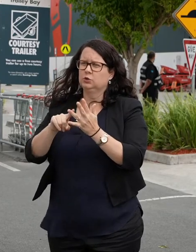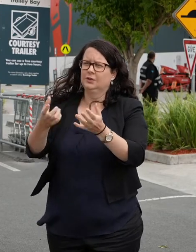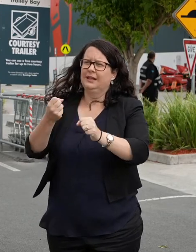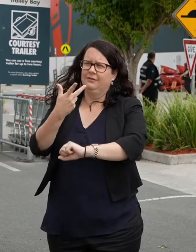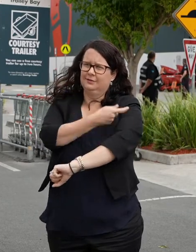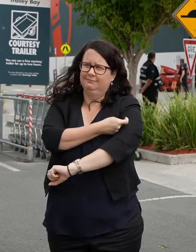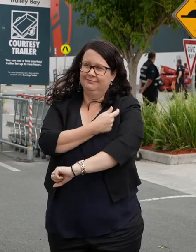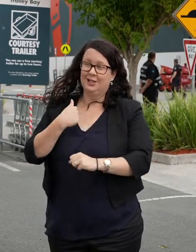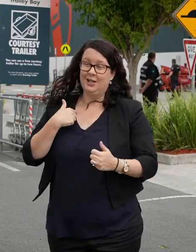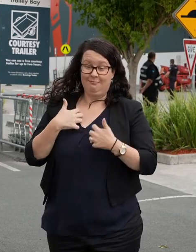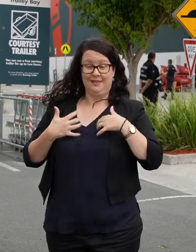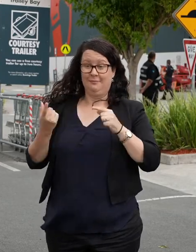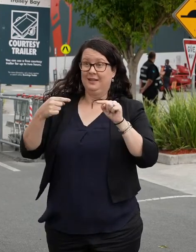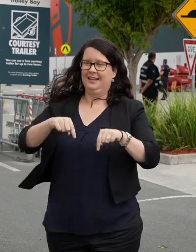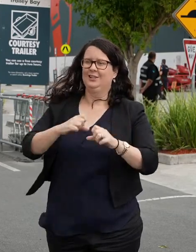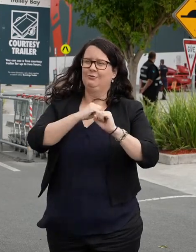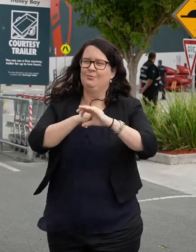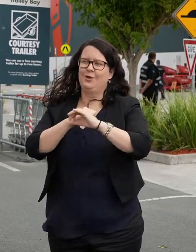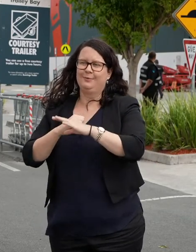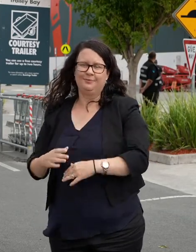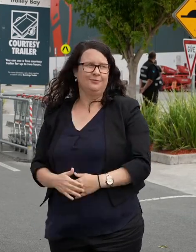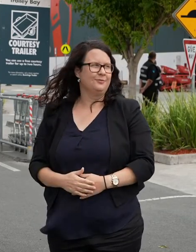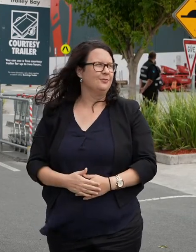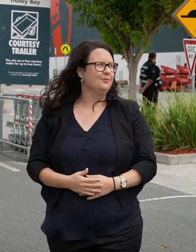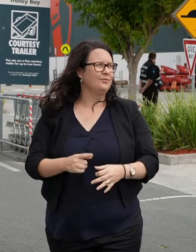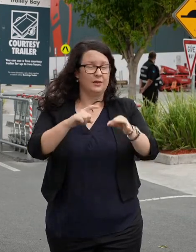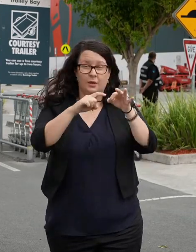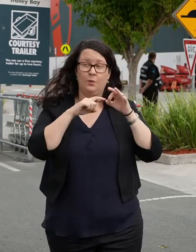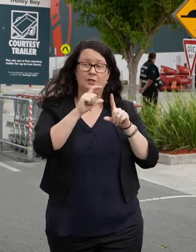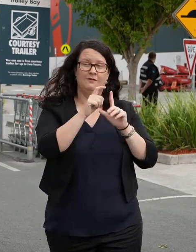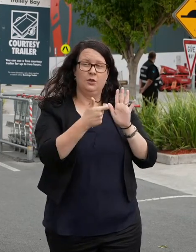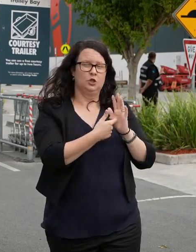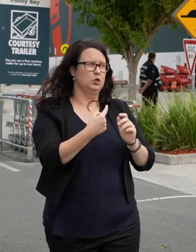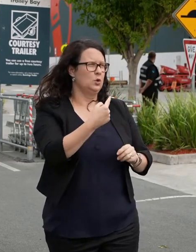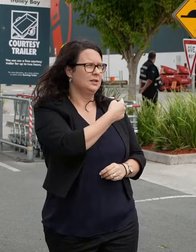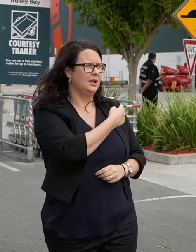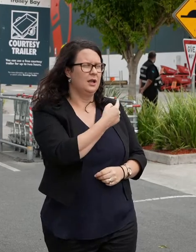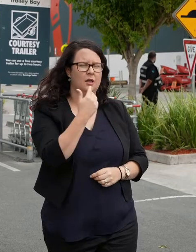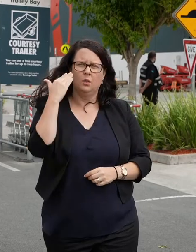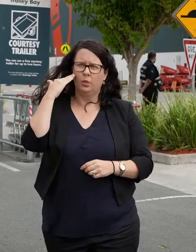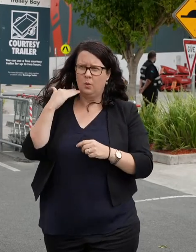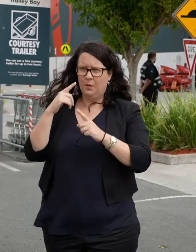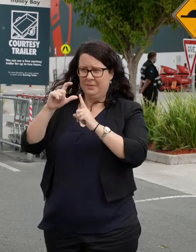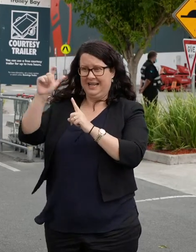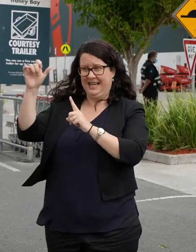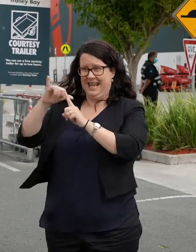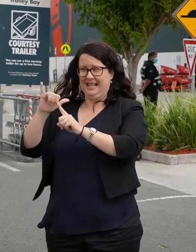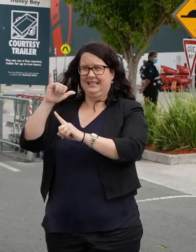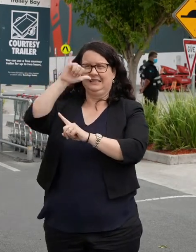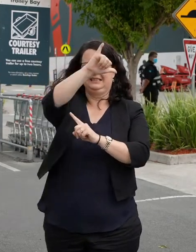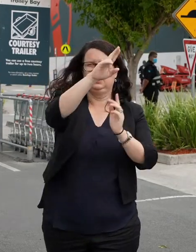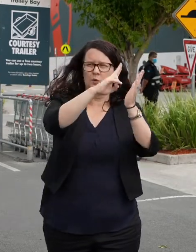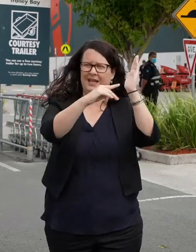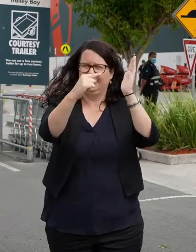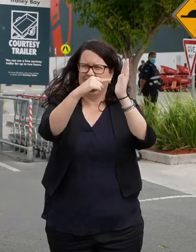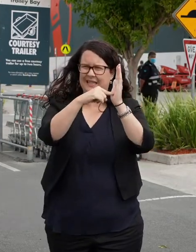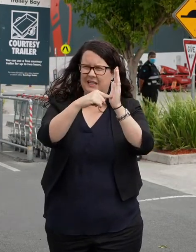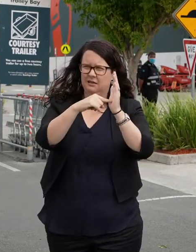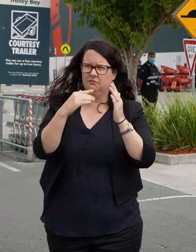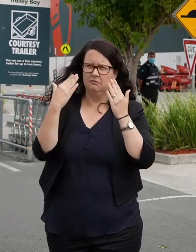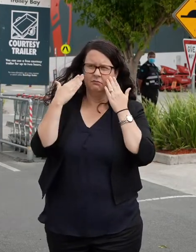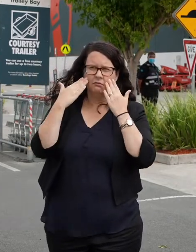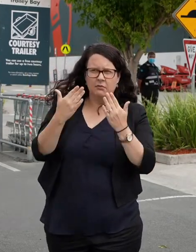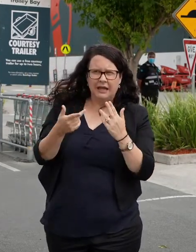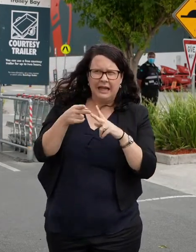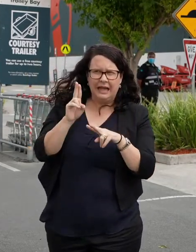promoting vaccination. Cheers. Dr. Aitken, sorry, this woman who's flown from Cairns to the Northern Territory, we don't know whether